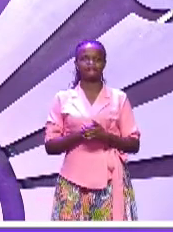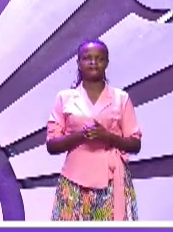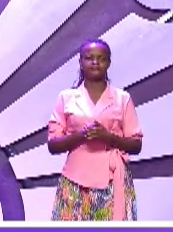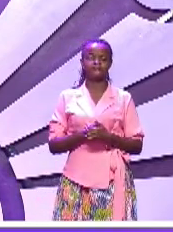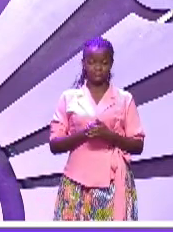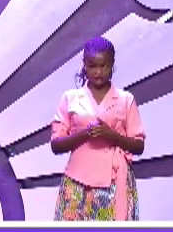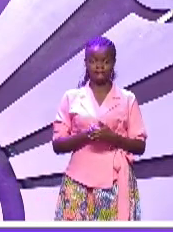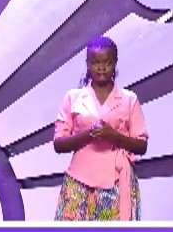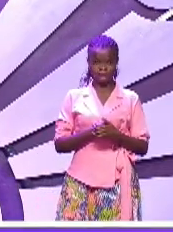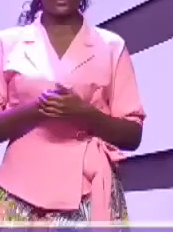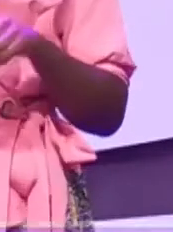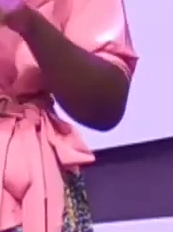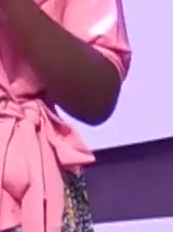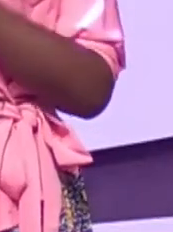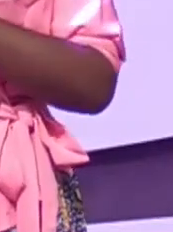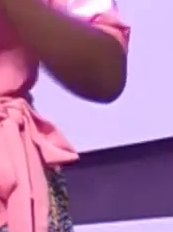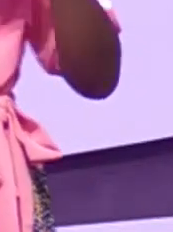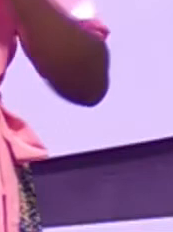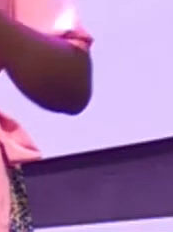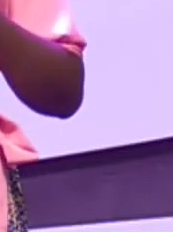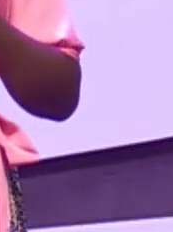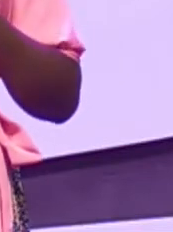whenever God does not answer your prayer